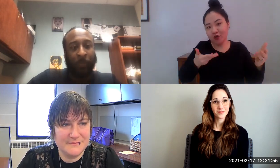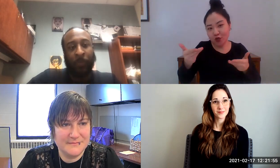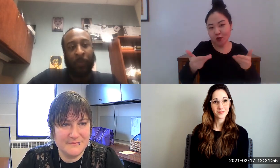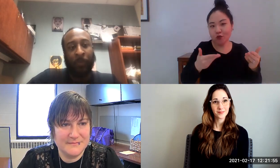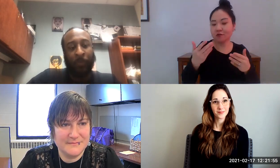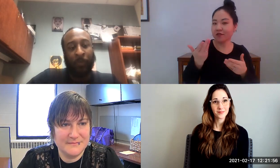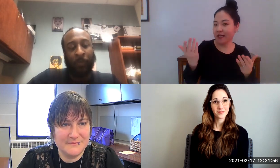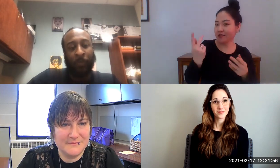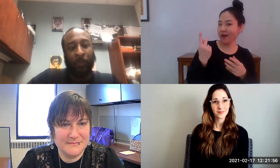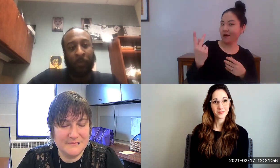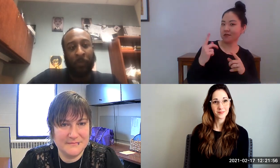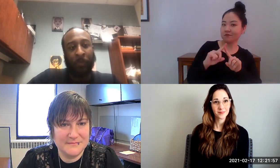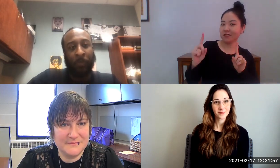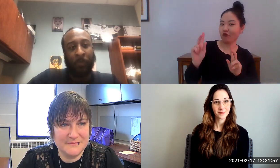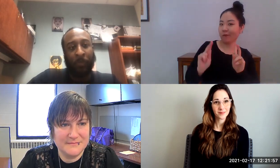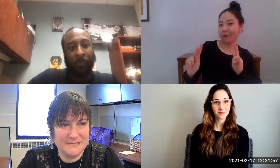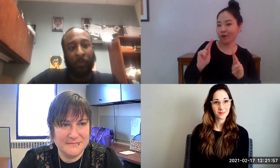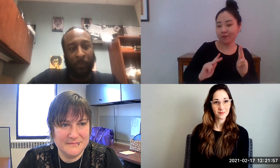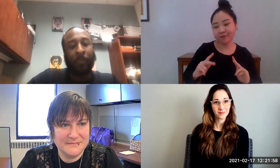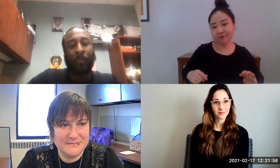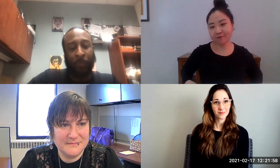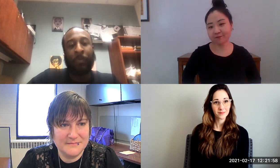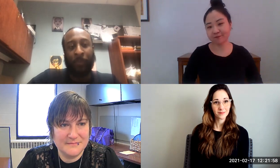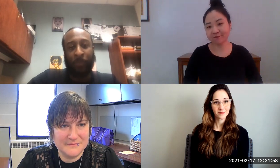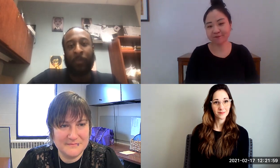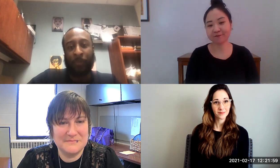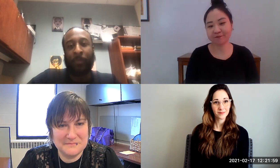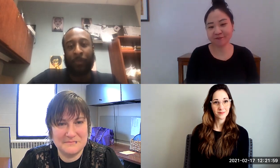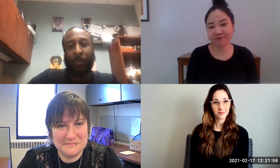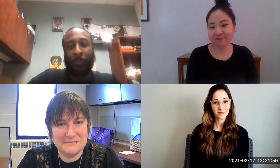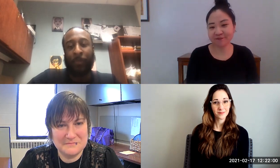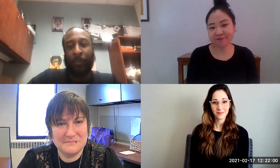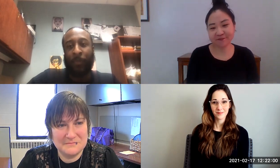can introduce the things that make us different.